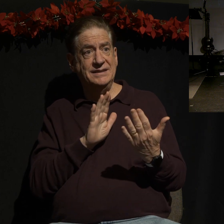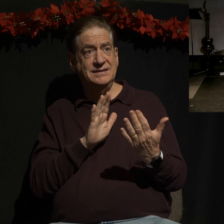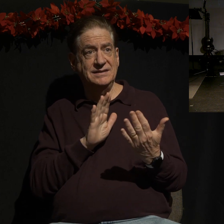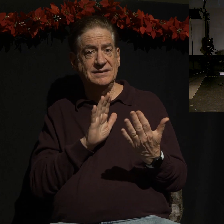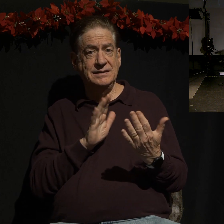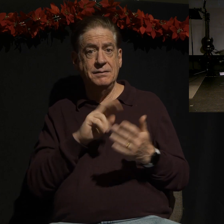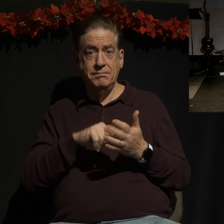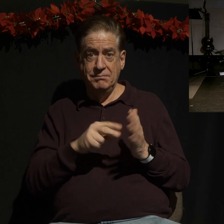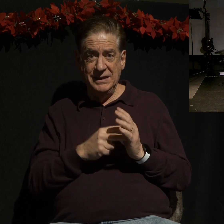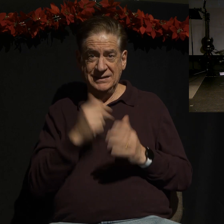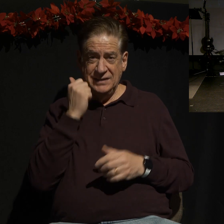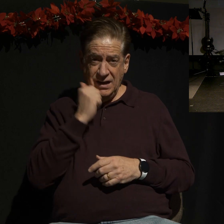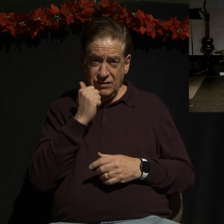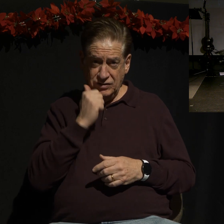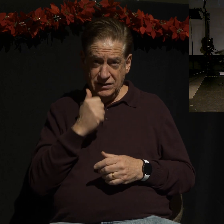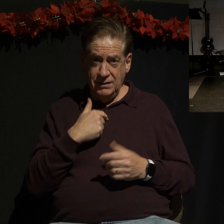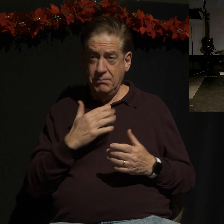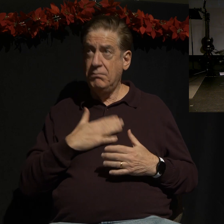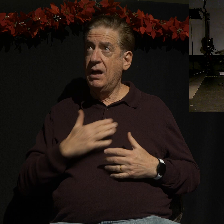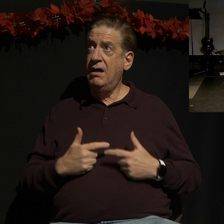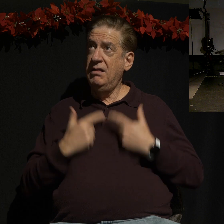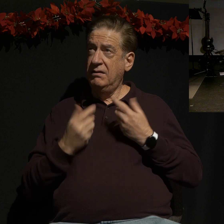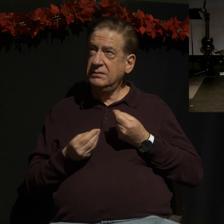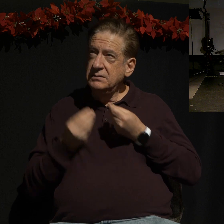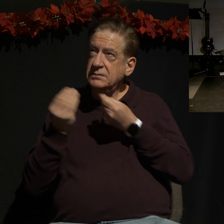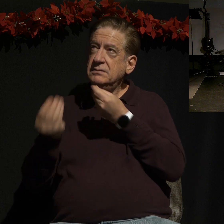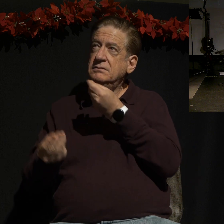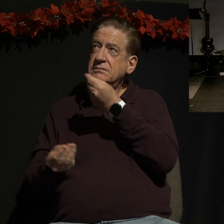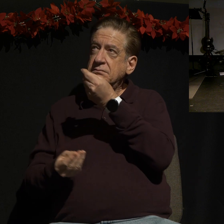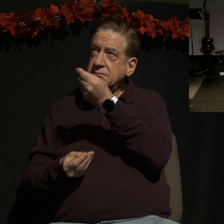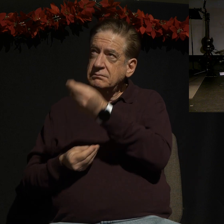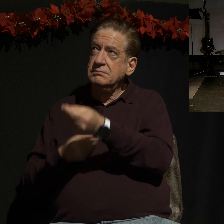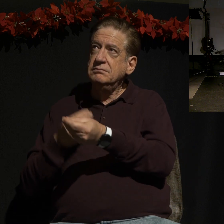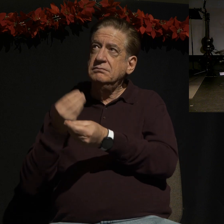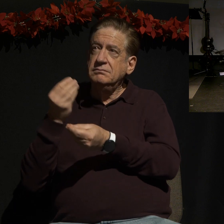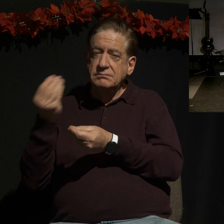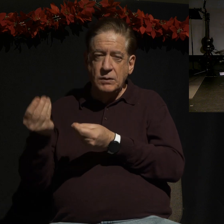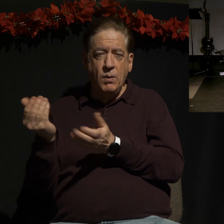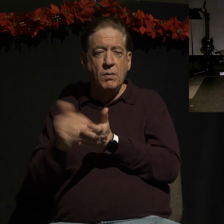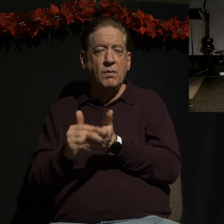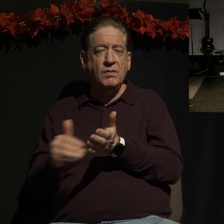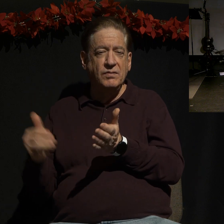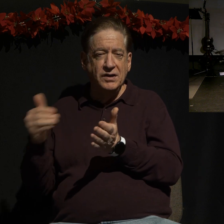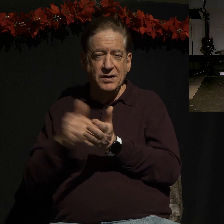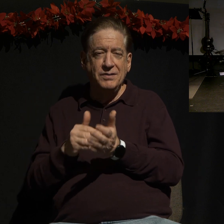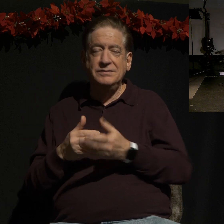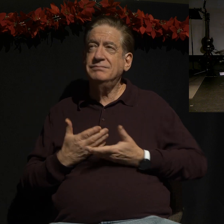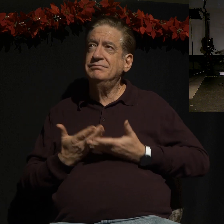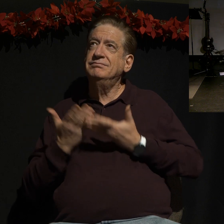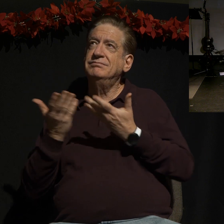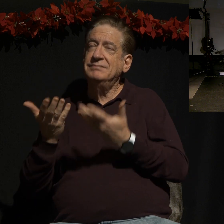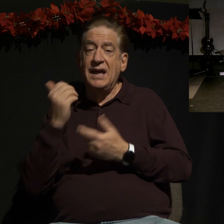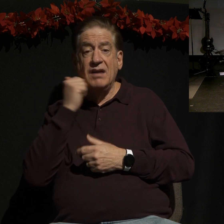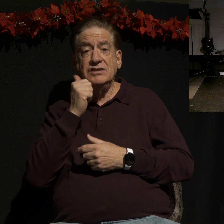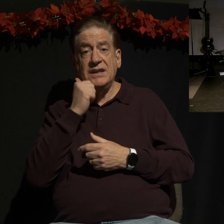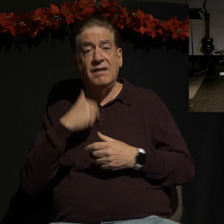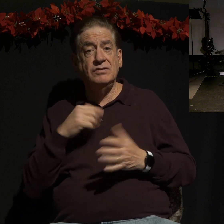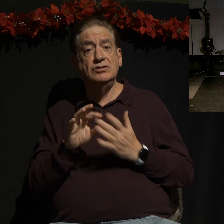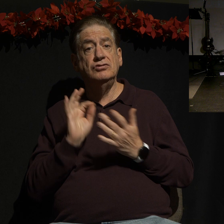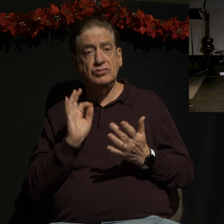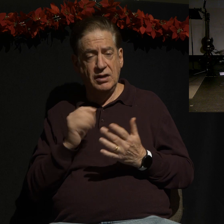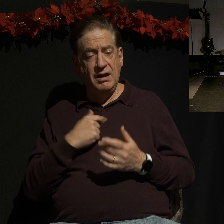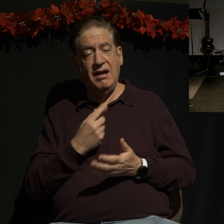every single day I give my life to God over and over and over again. And every day I have a choice to say,